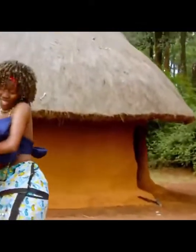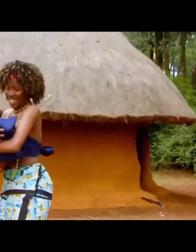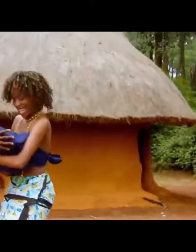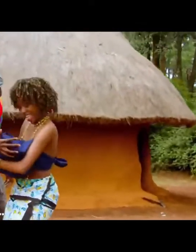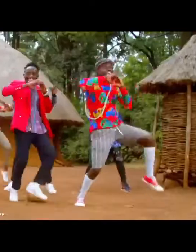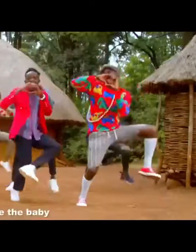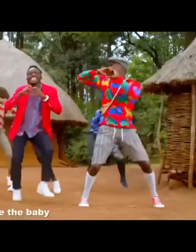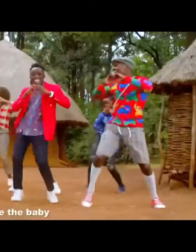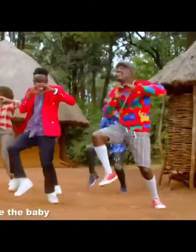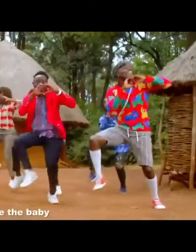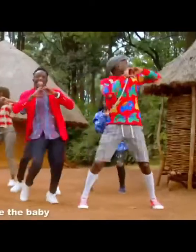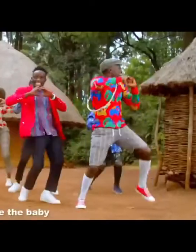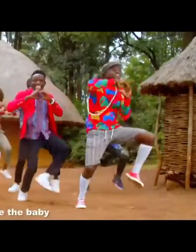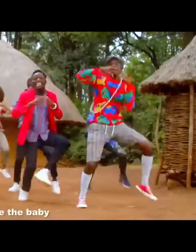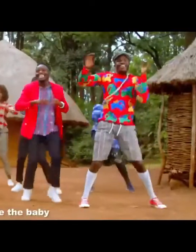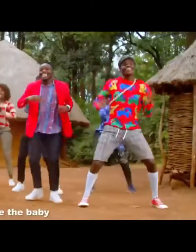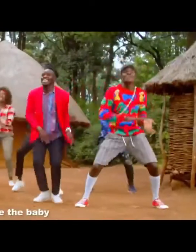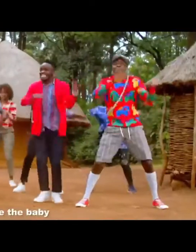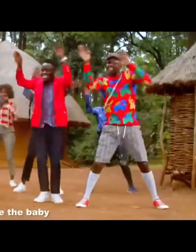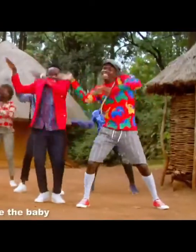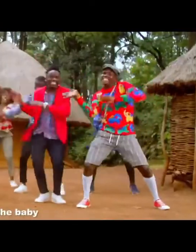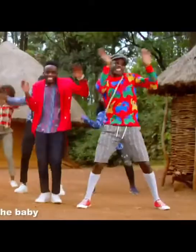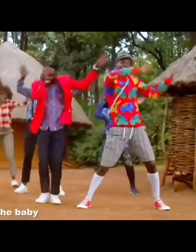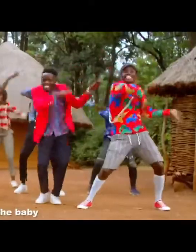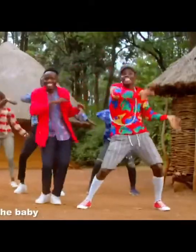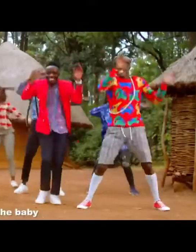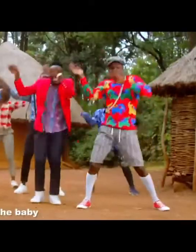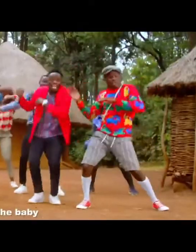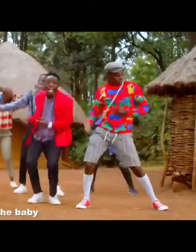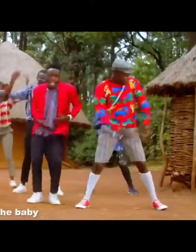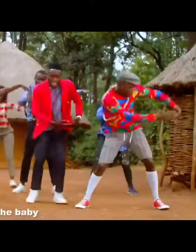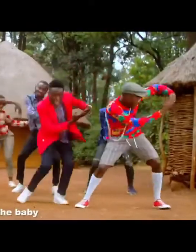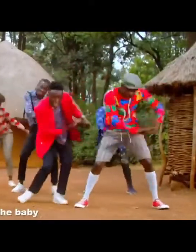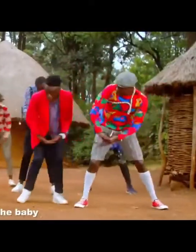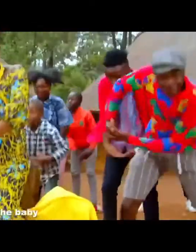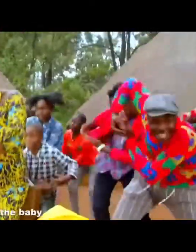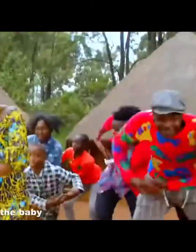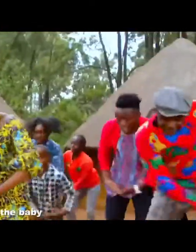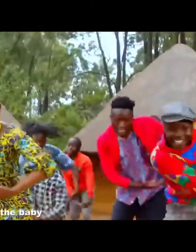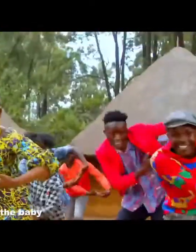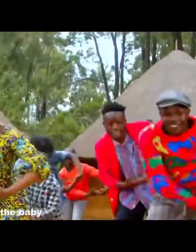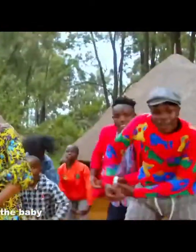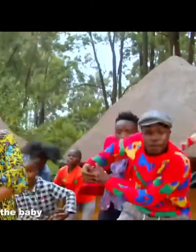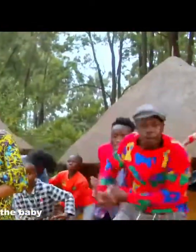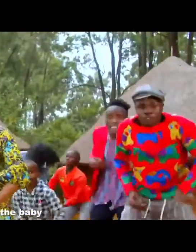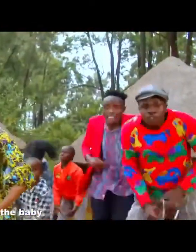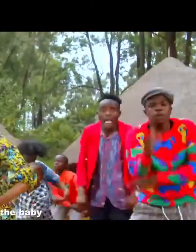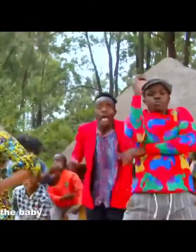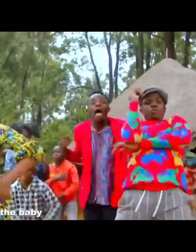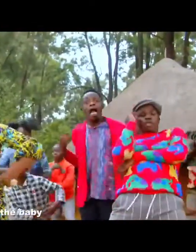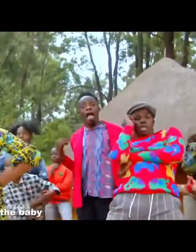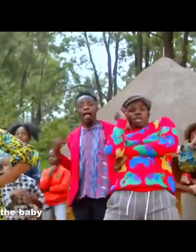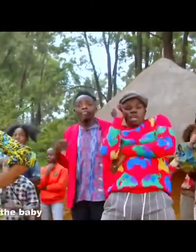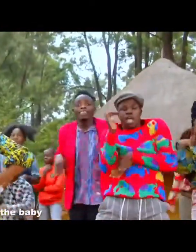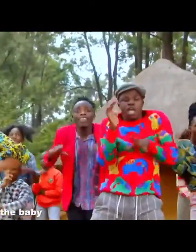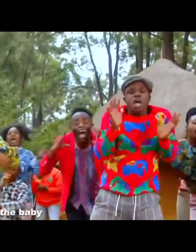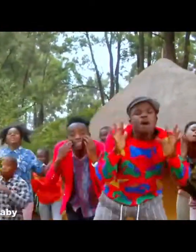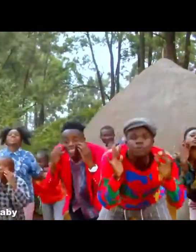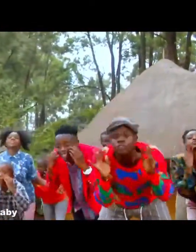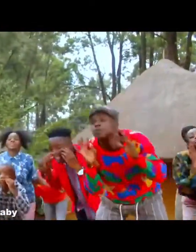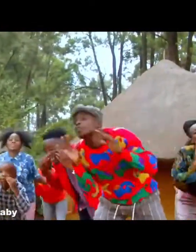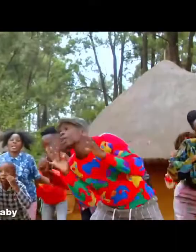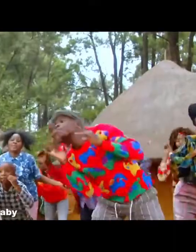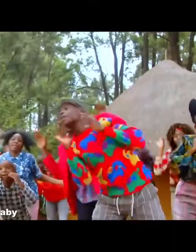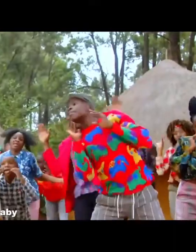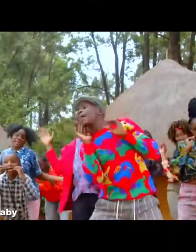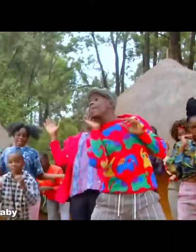What you do? Love, love, love, love the baby. Sing, sing, sing for the baby. Play, play, play with the baby.